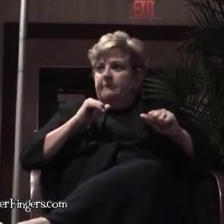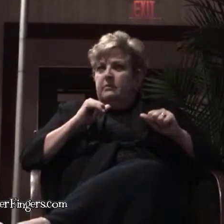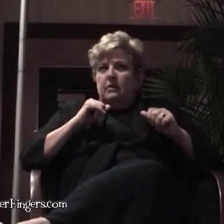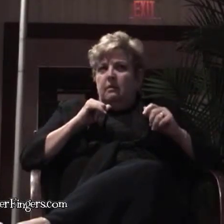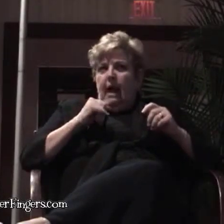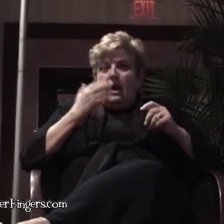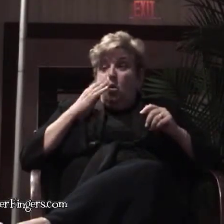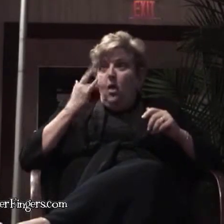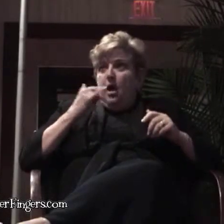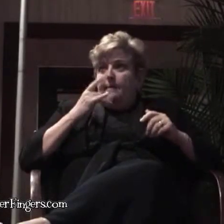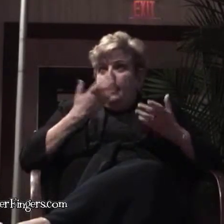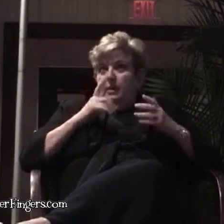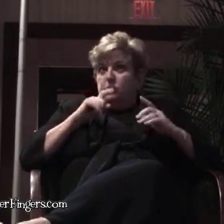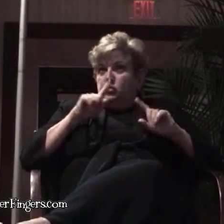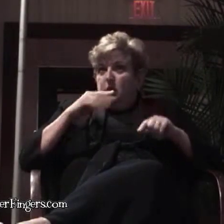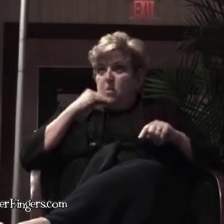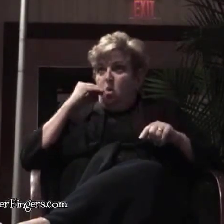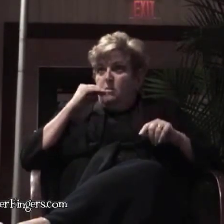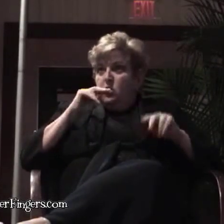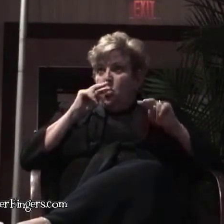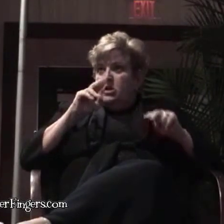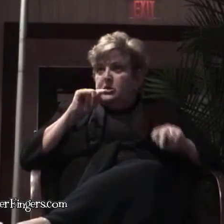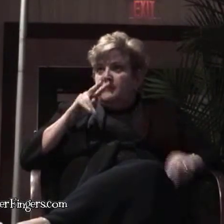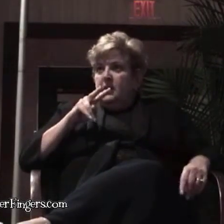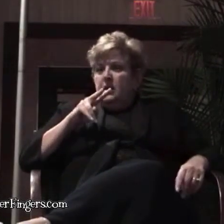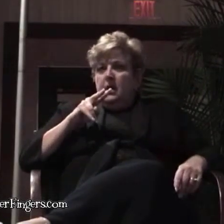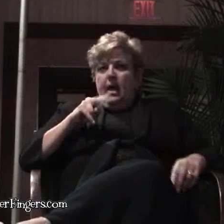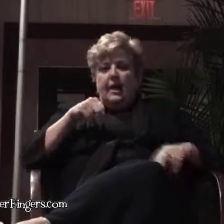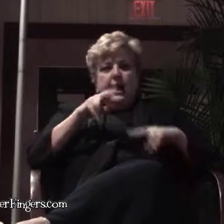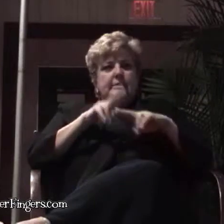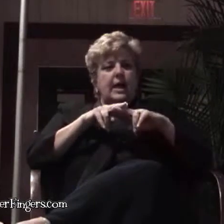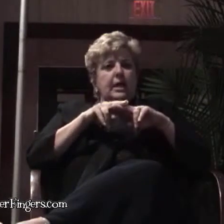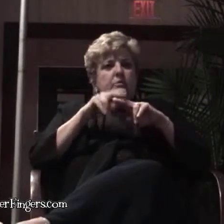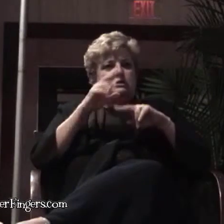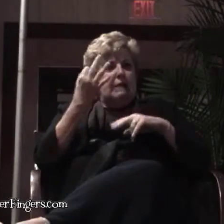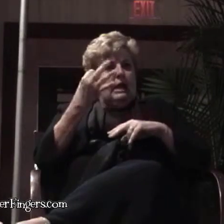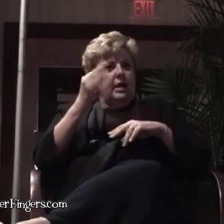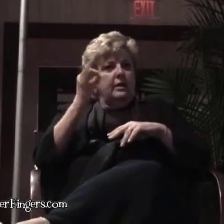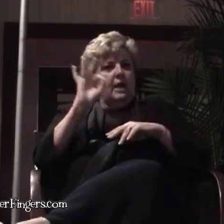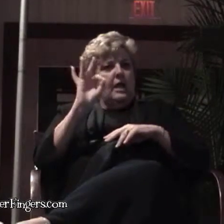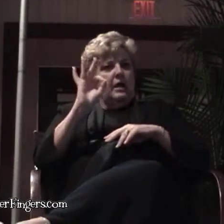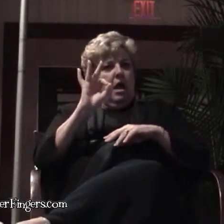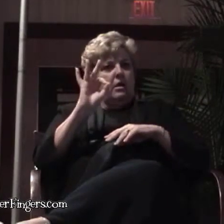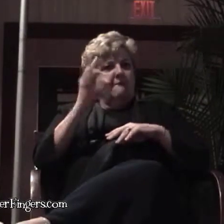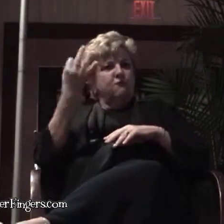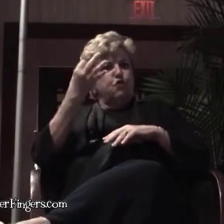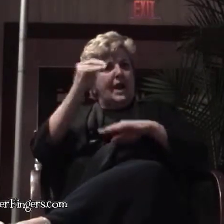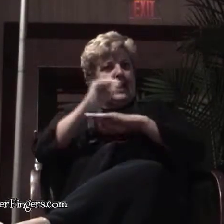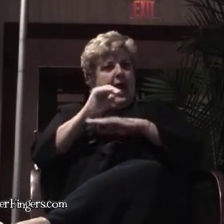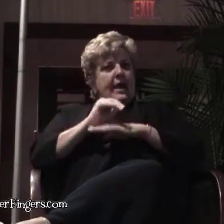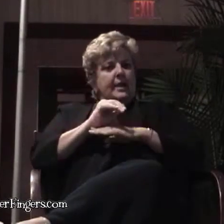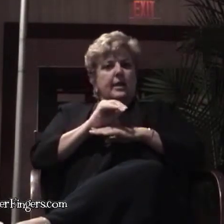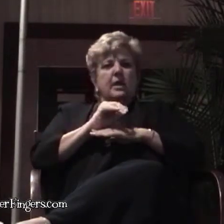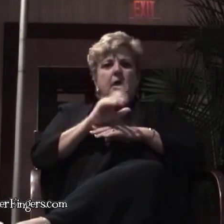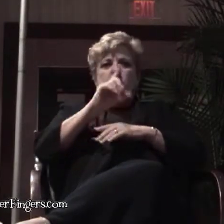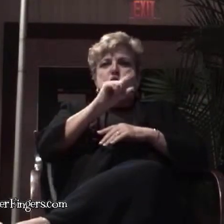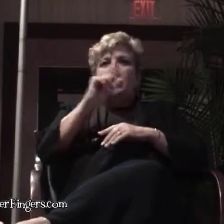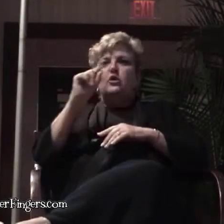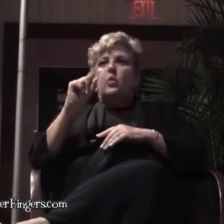left me. And I sat and turned on the TV and it was 9 o'clock on Friday night and 2020 was coming on. ABC, Barbara Walters, and